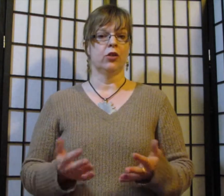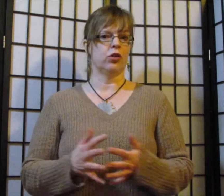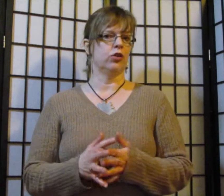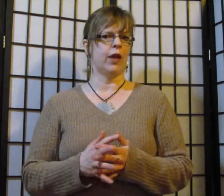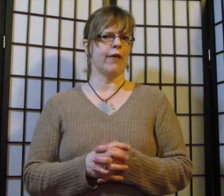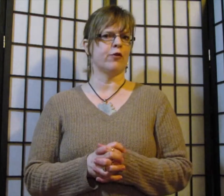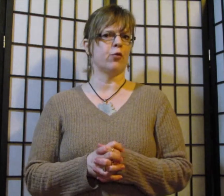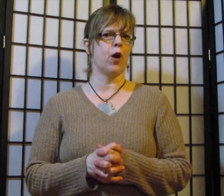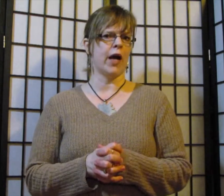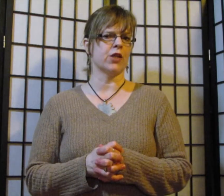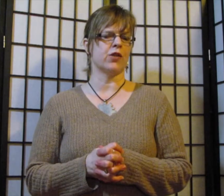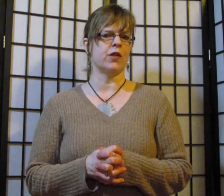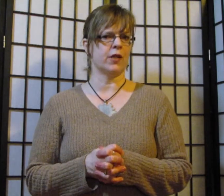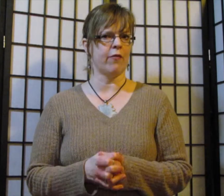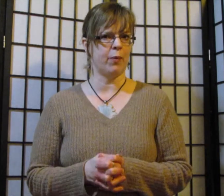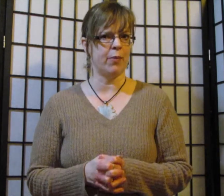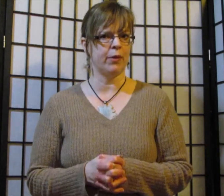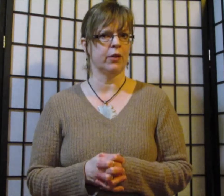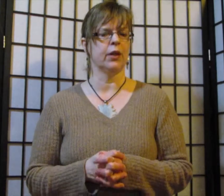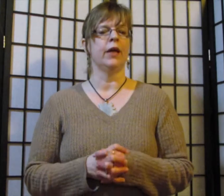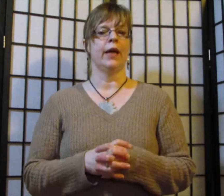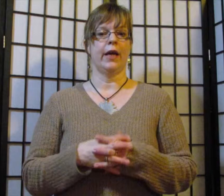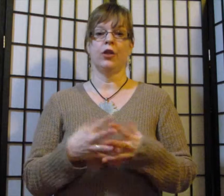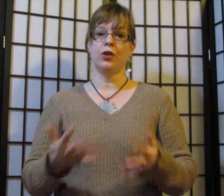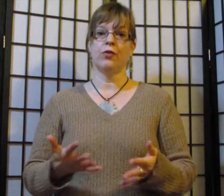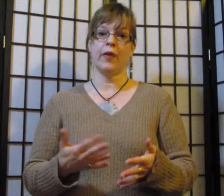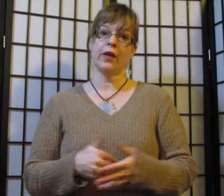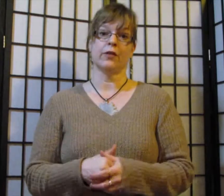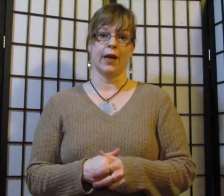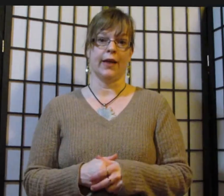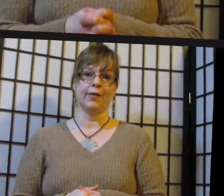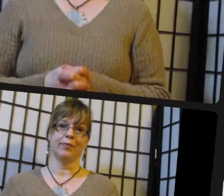So you'll have to watch the deaf people and use their sign.